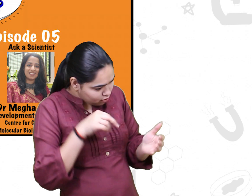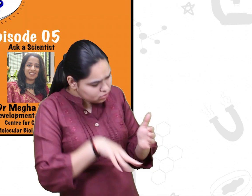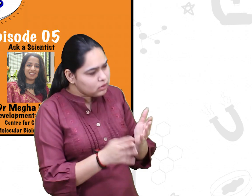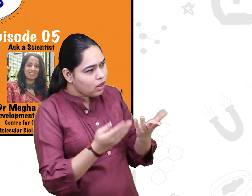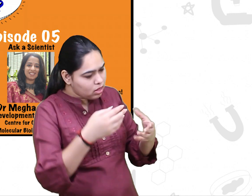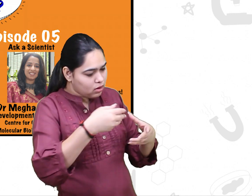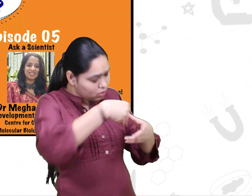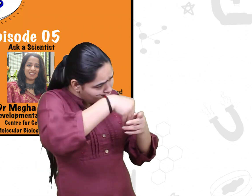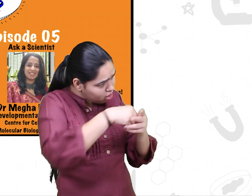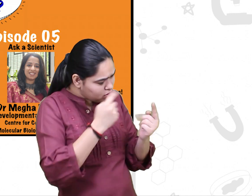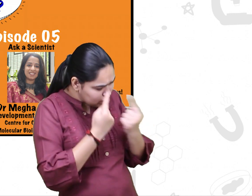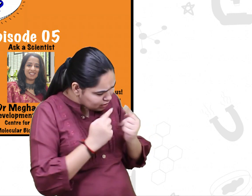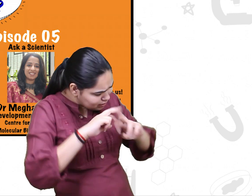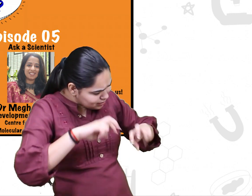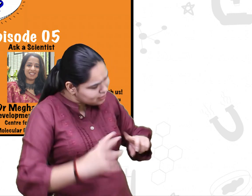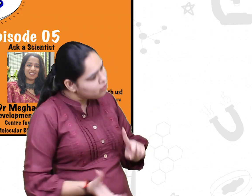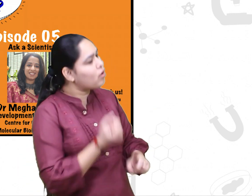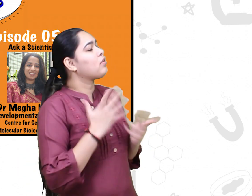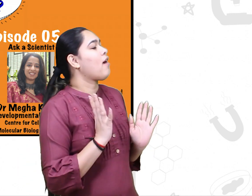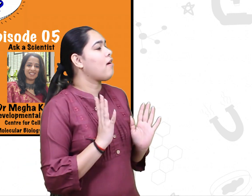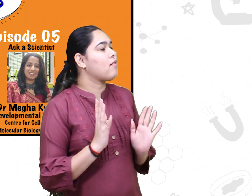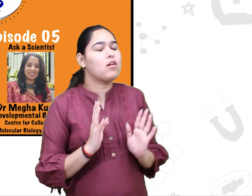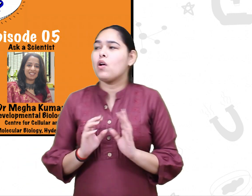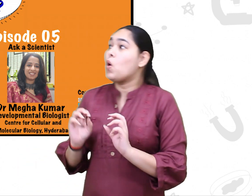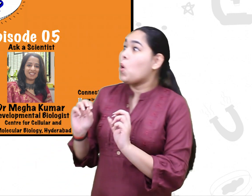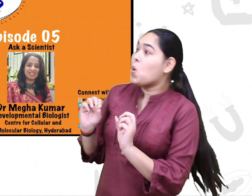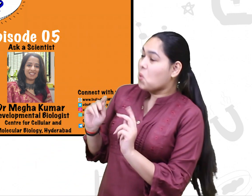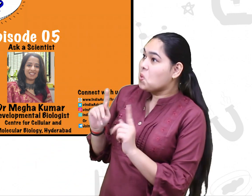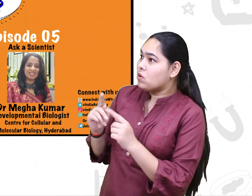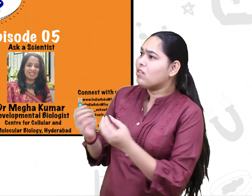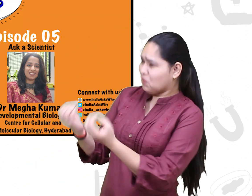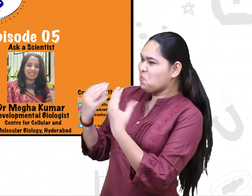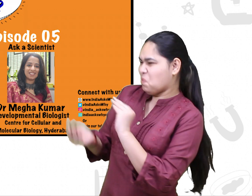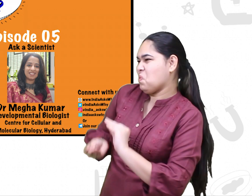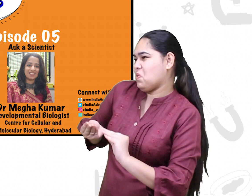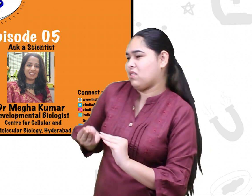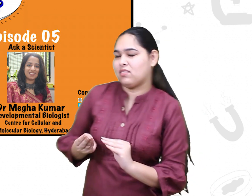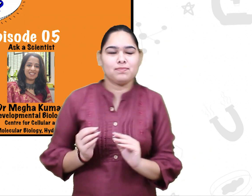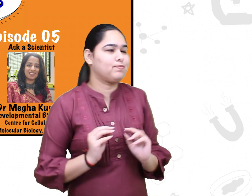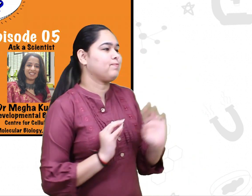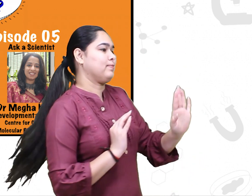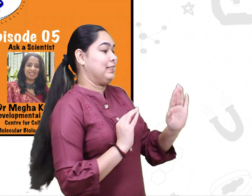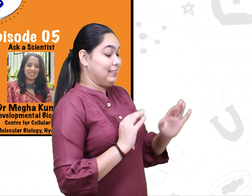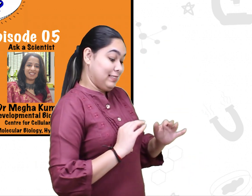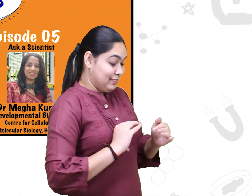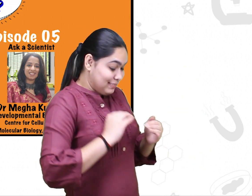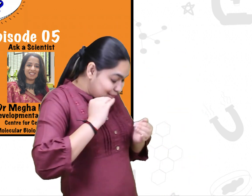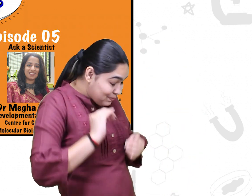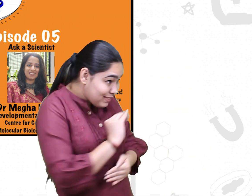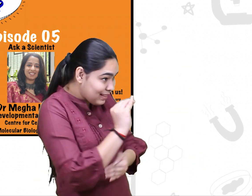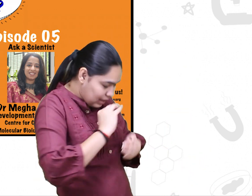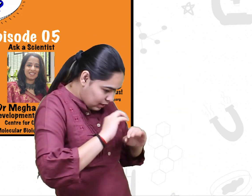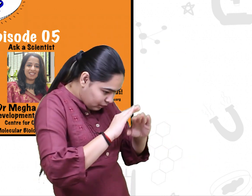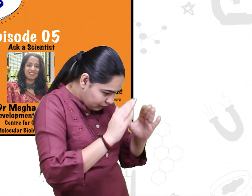true? That's a very good question, Utsuka. This is exactly why some scientists study present day snake